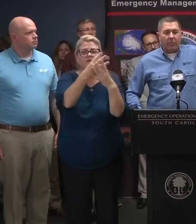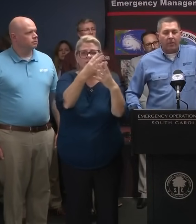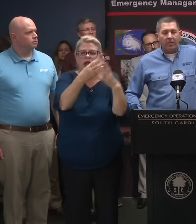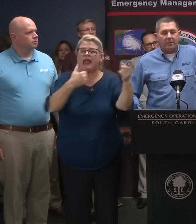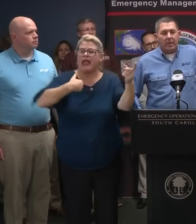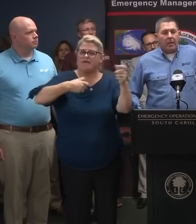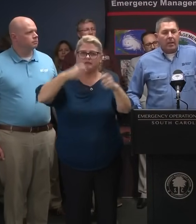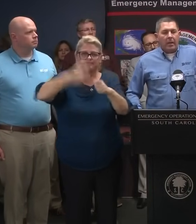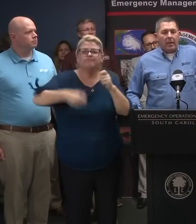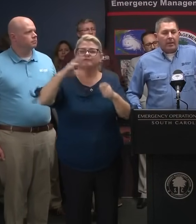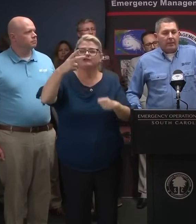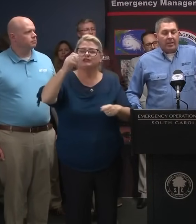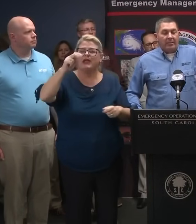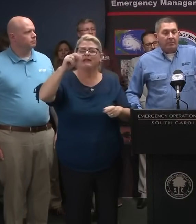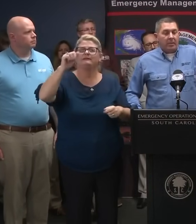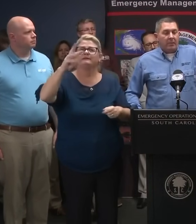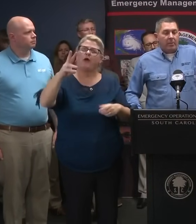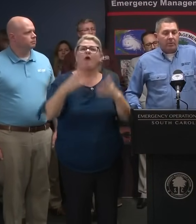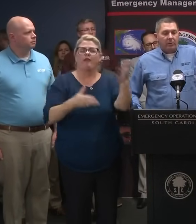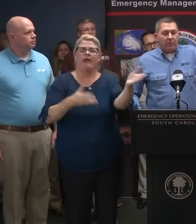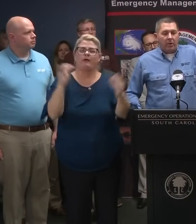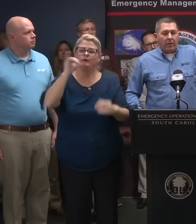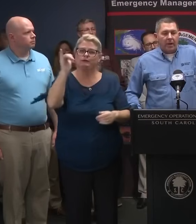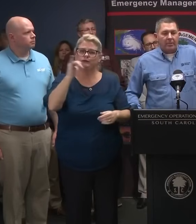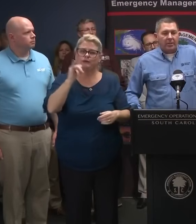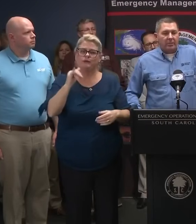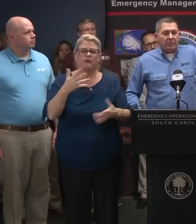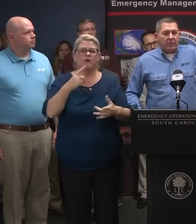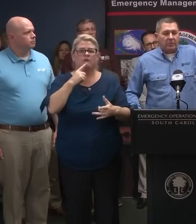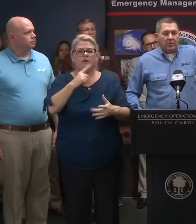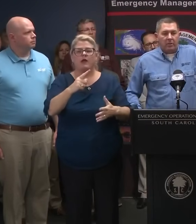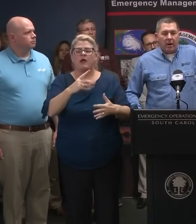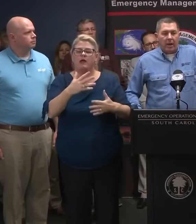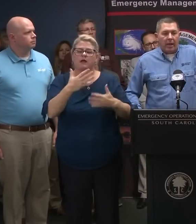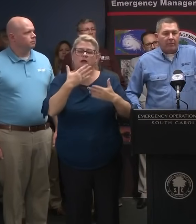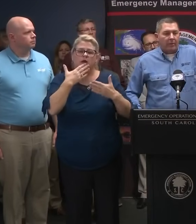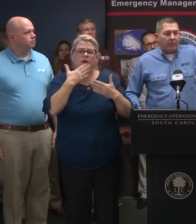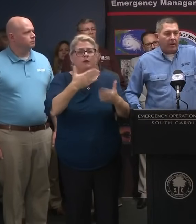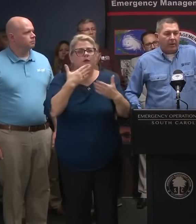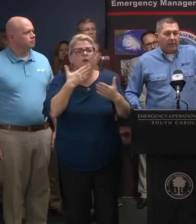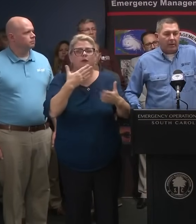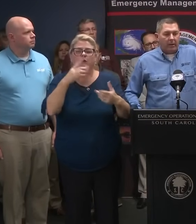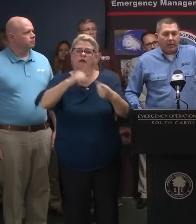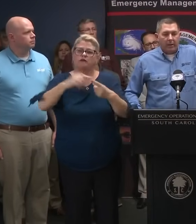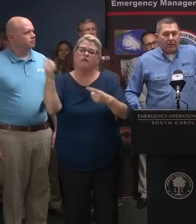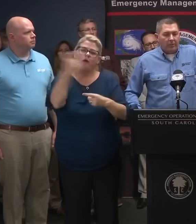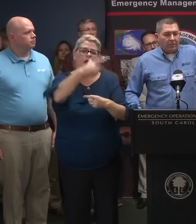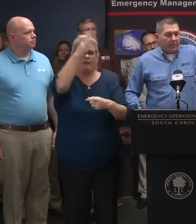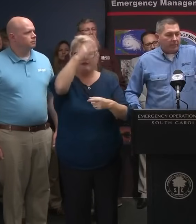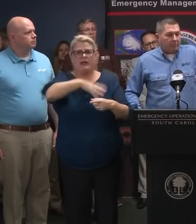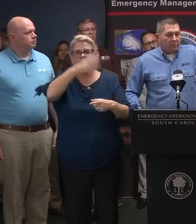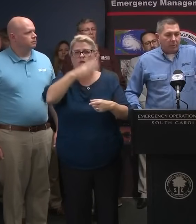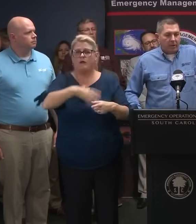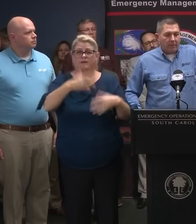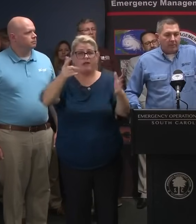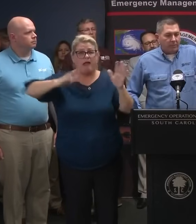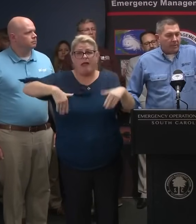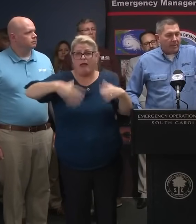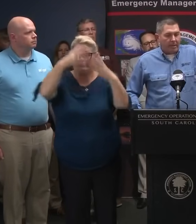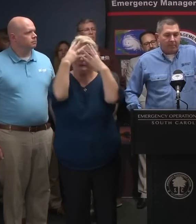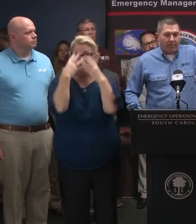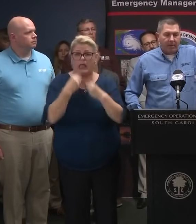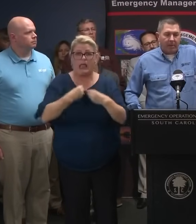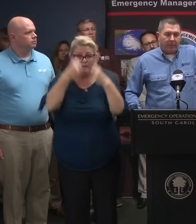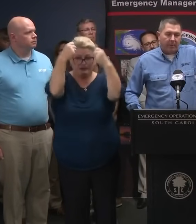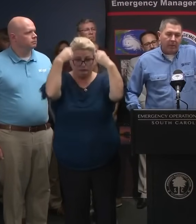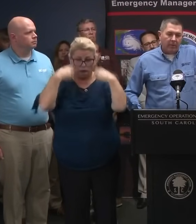there for us. And the things that mean the most of all the kind gestures that are shown to our linemen who are out there, no sleep, sweating. We try to